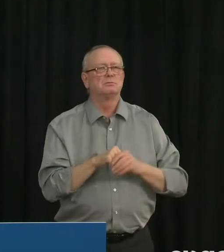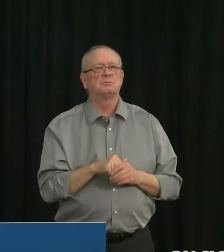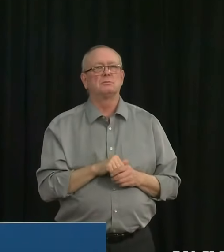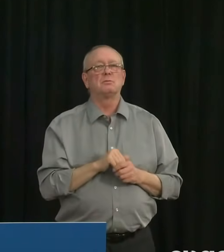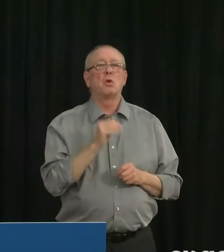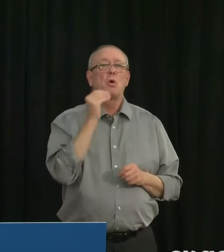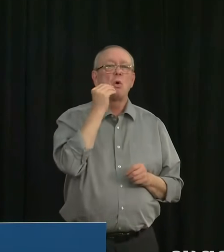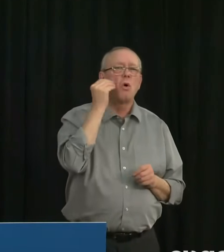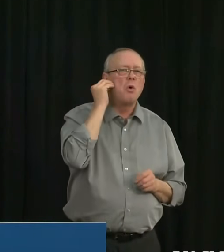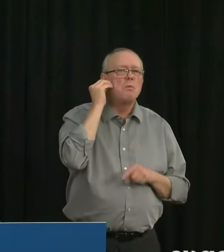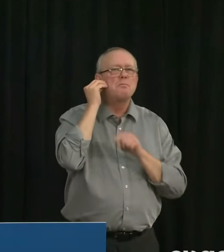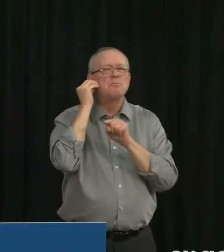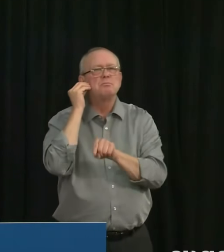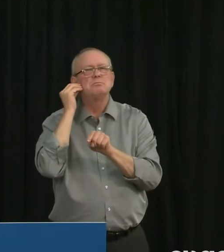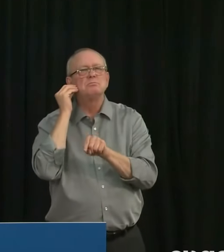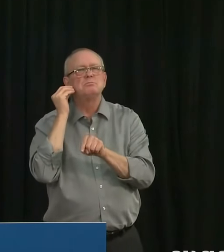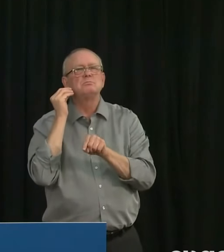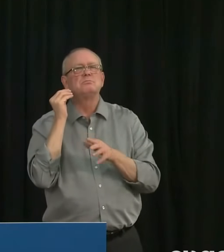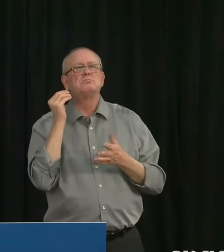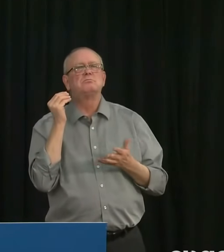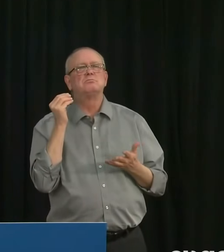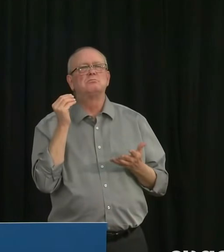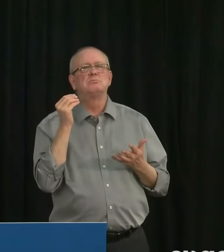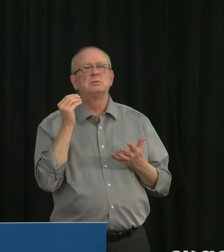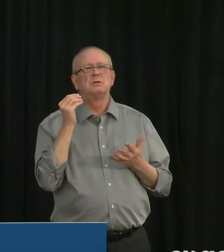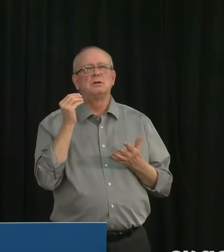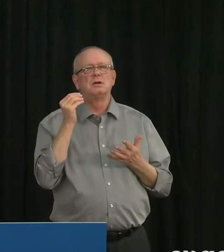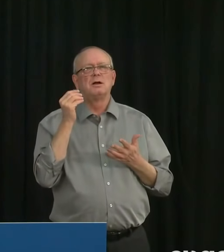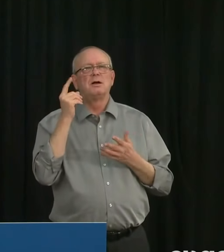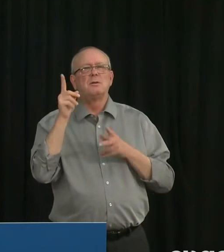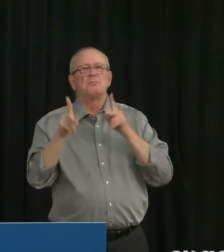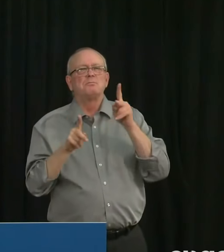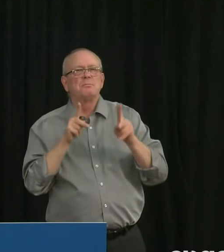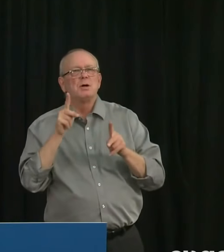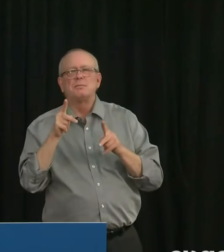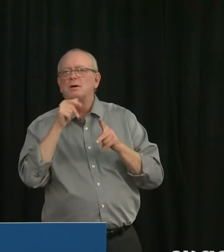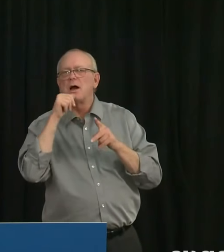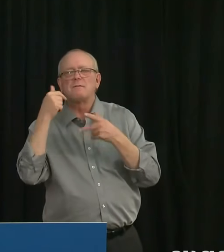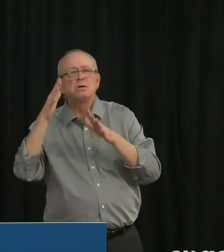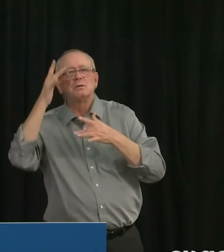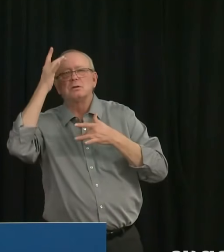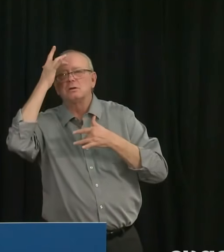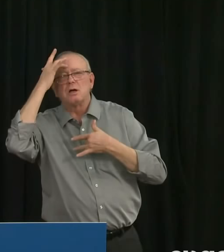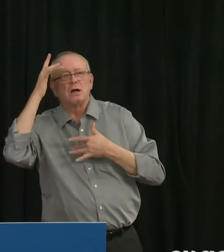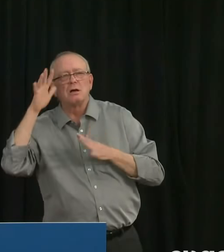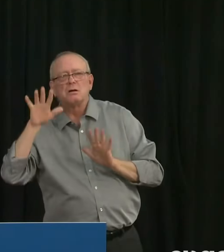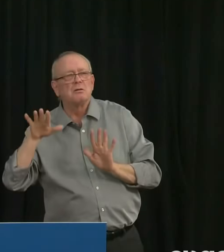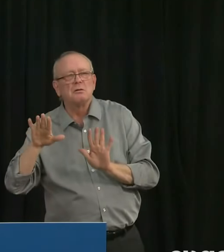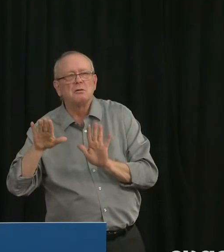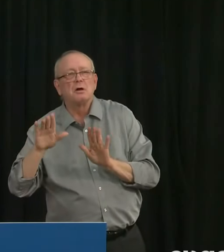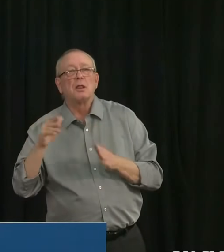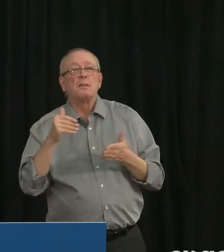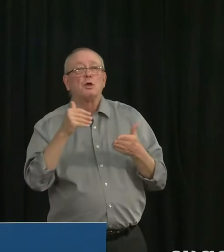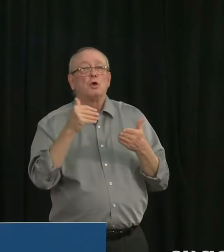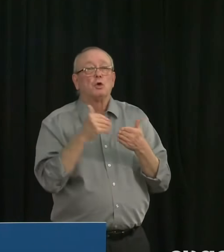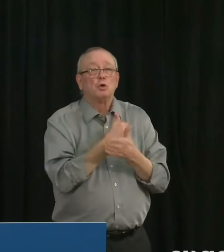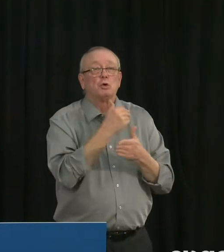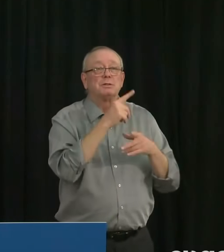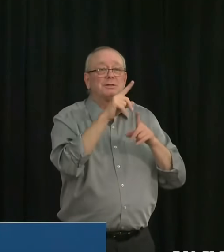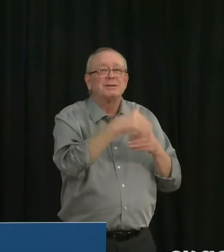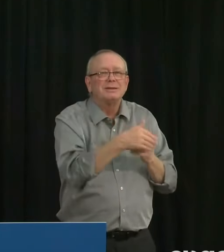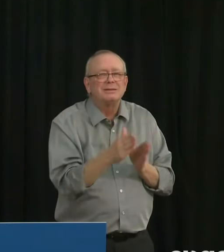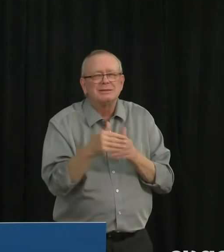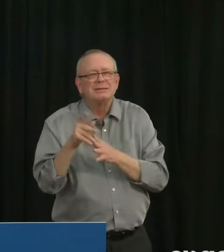in the last 7 days. So these tests are not for close contacts, nor are they for those who may have been exposed but